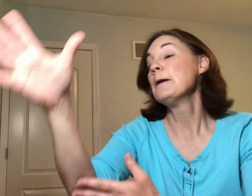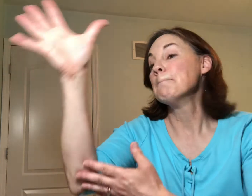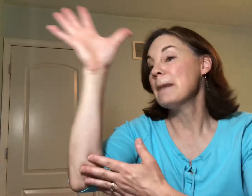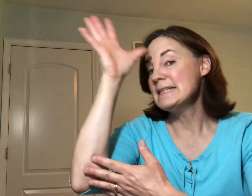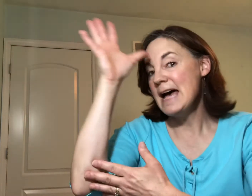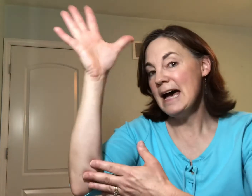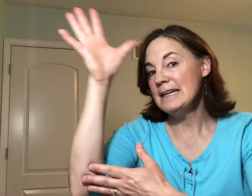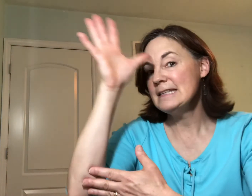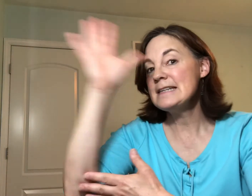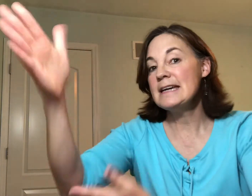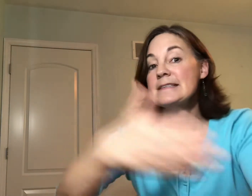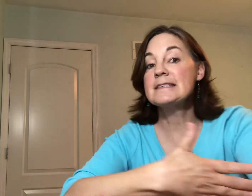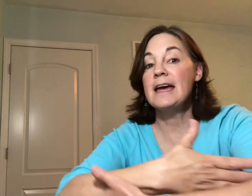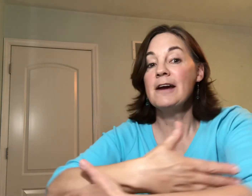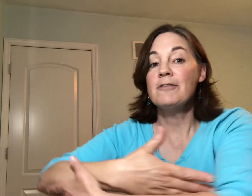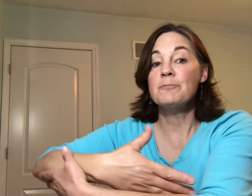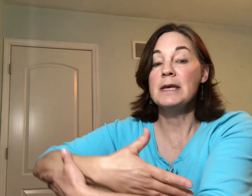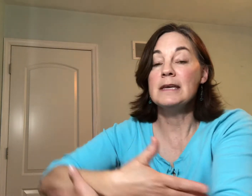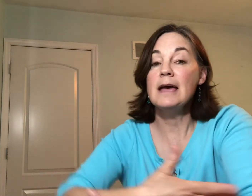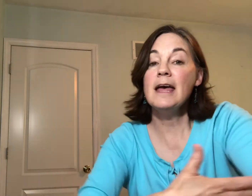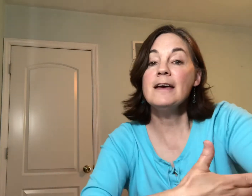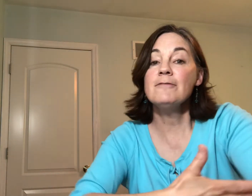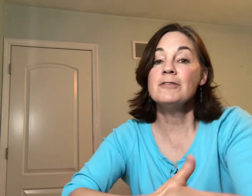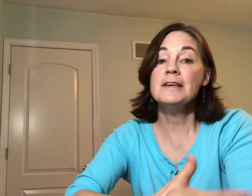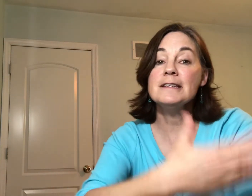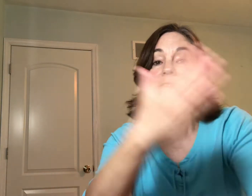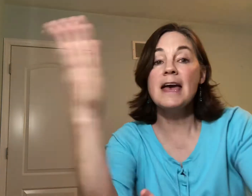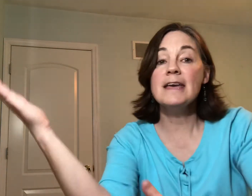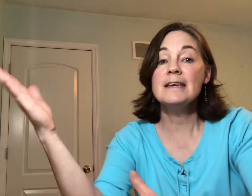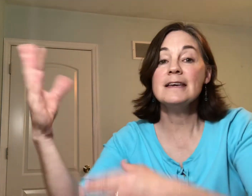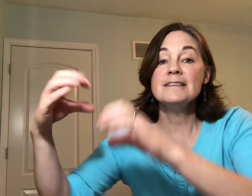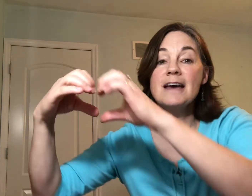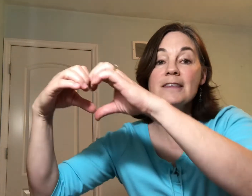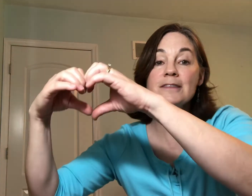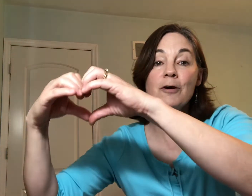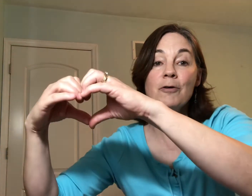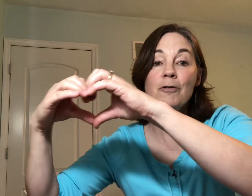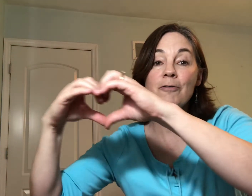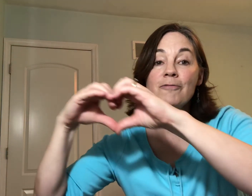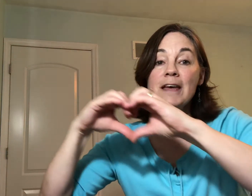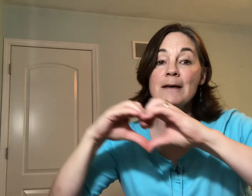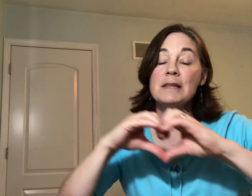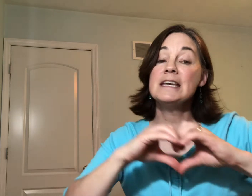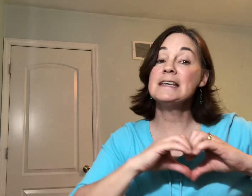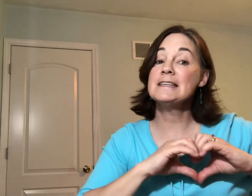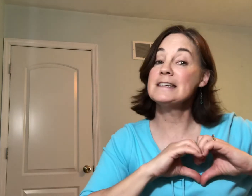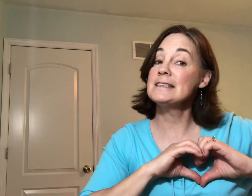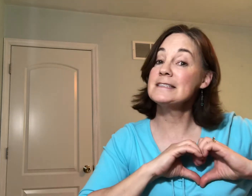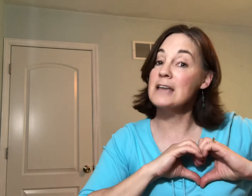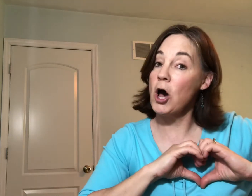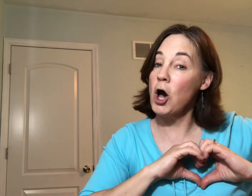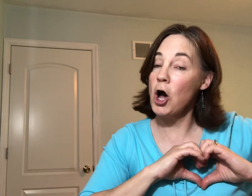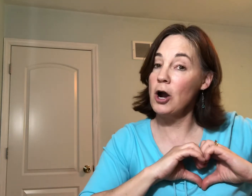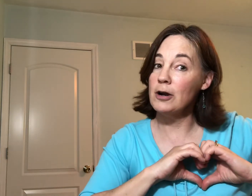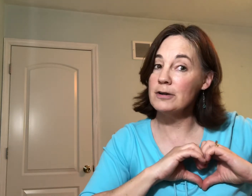My daddy takes care of me every day. He's got the whole family in his heart.